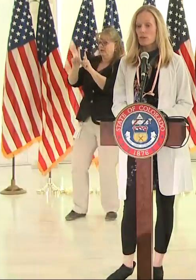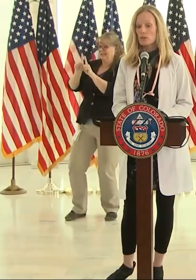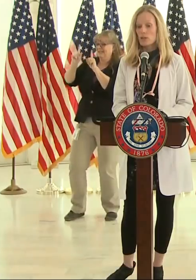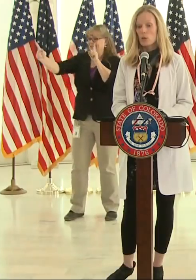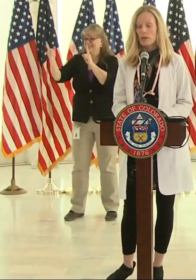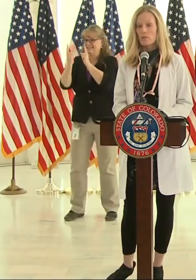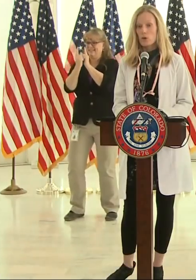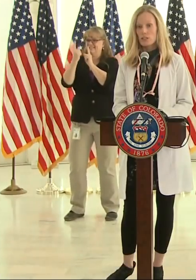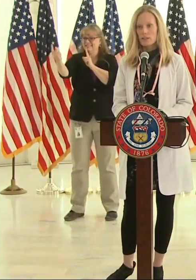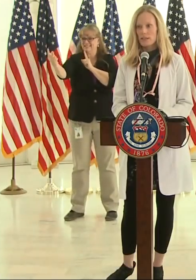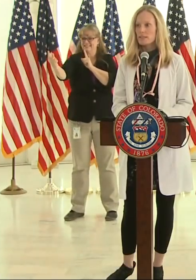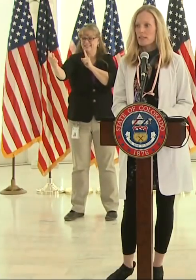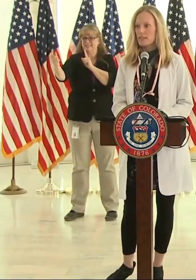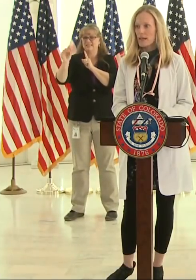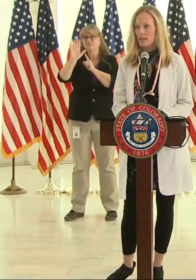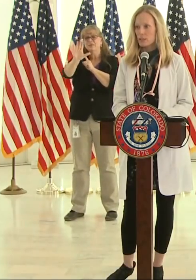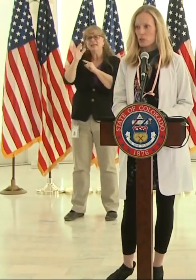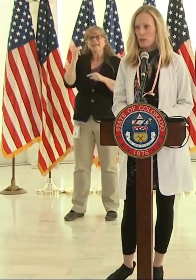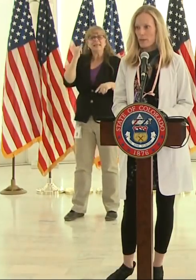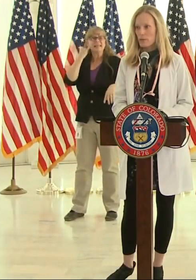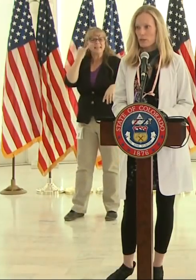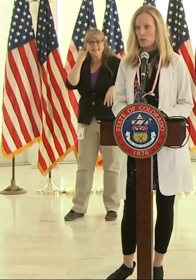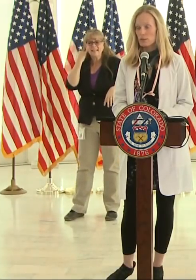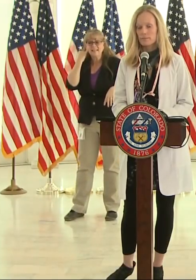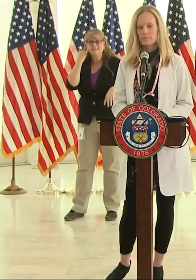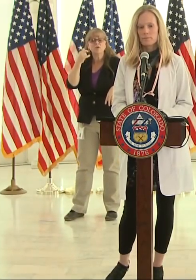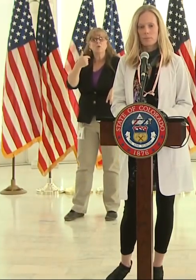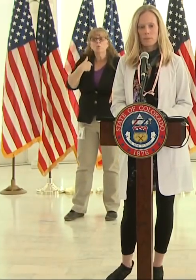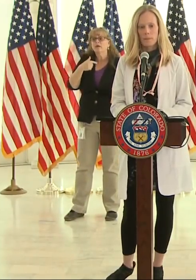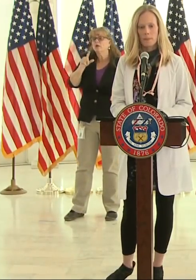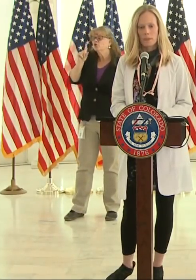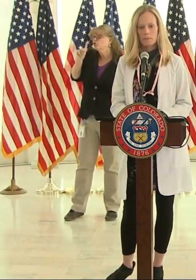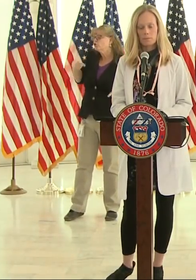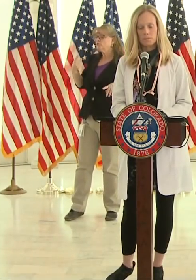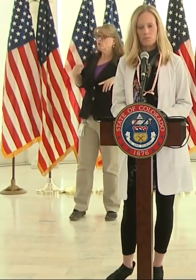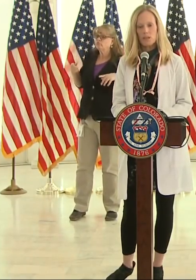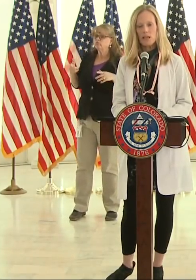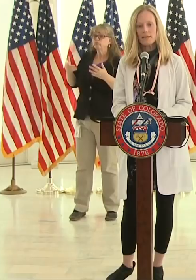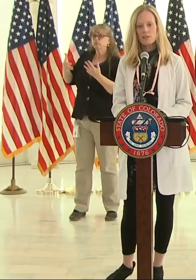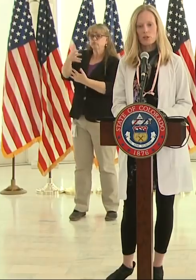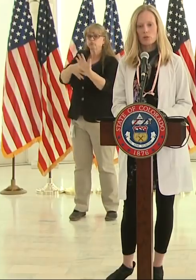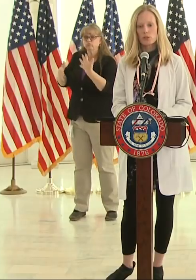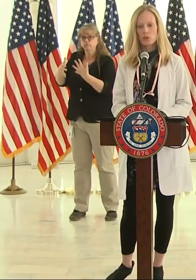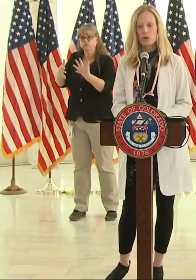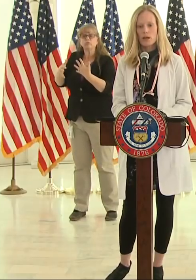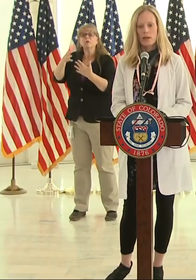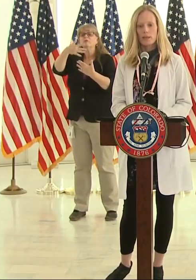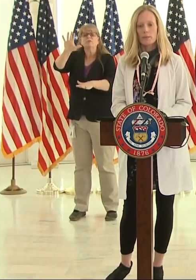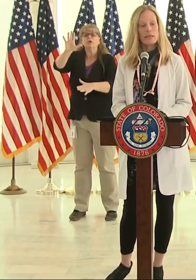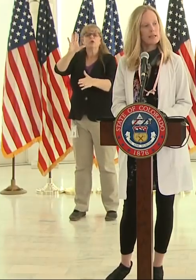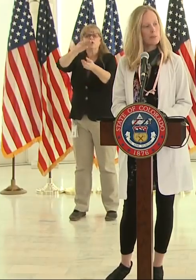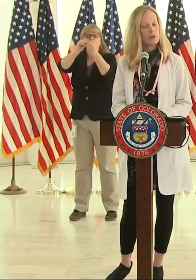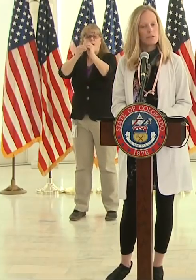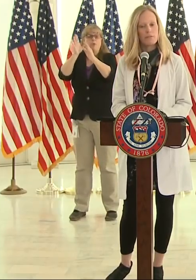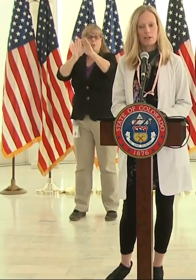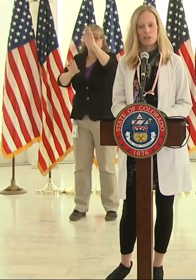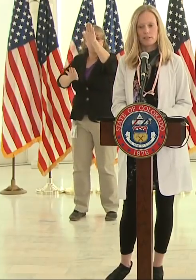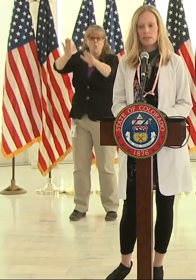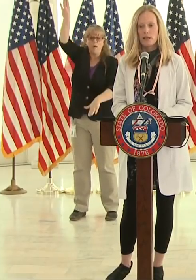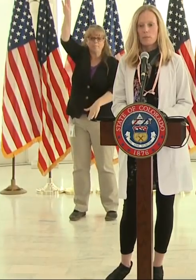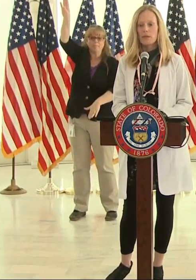those levels, we unfortunately exceed that ICU bed threshold. And this shows you the peak number